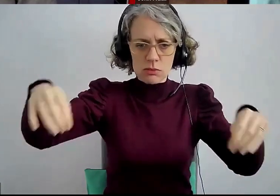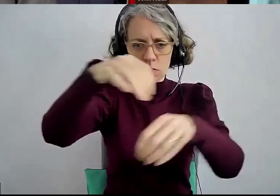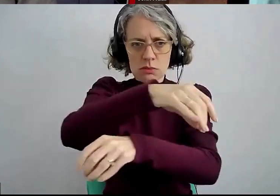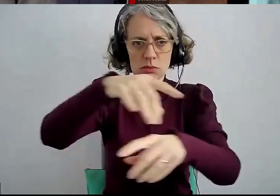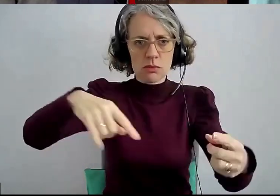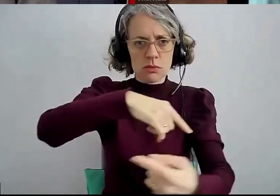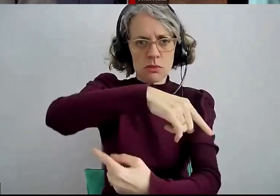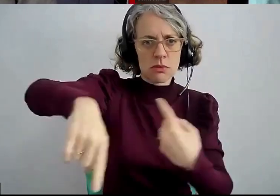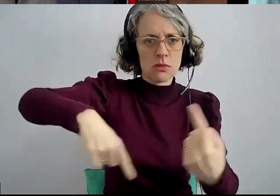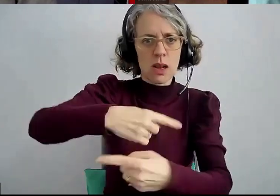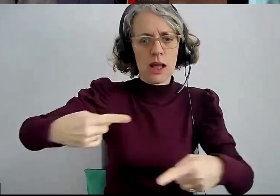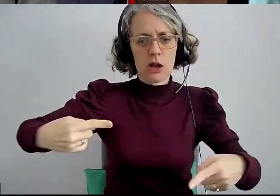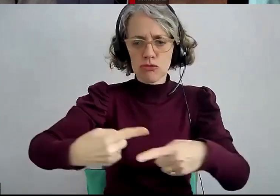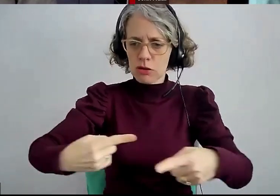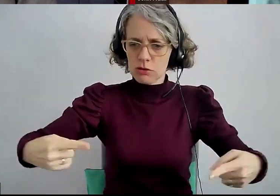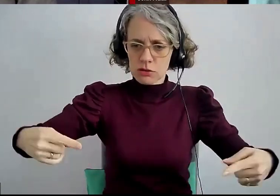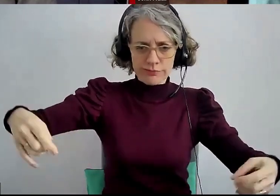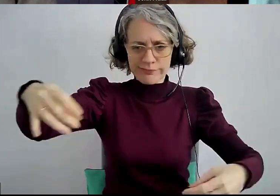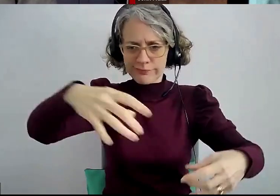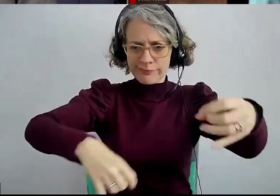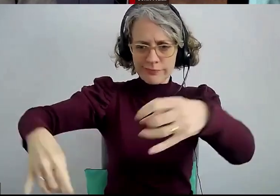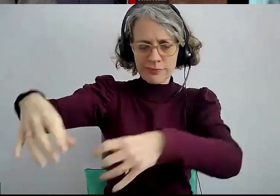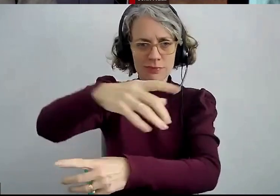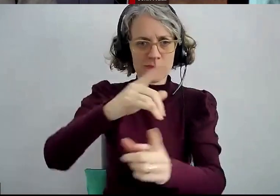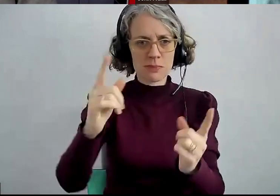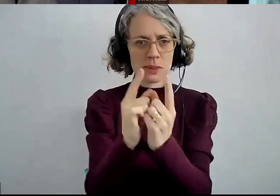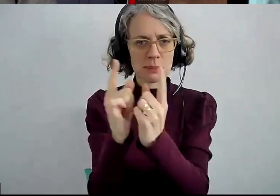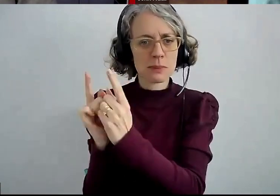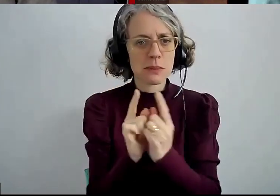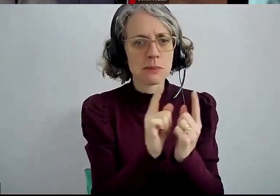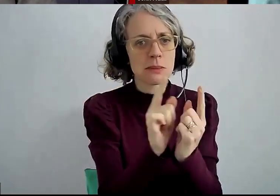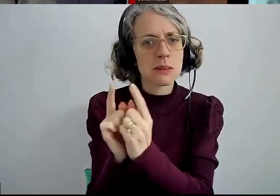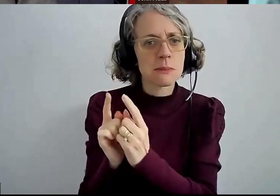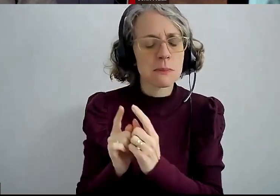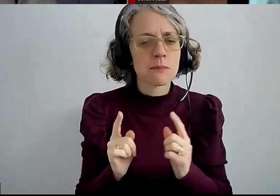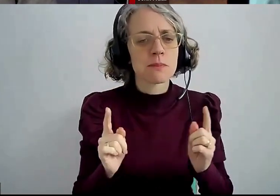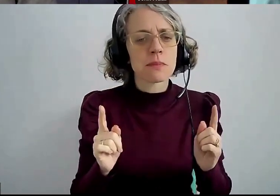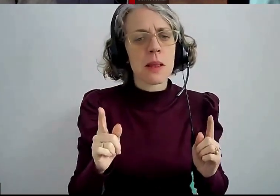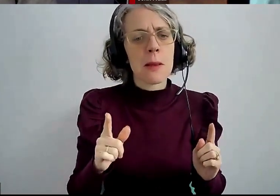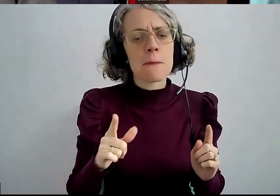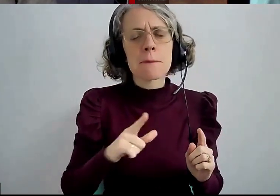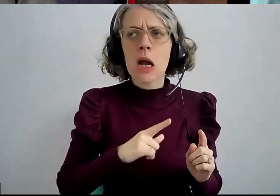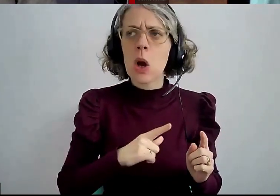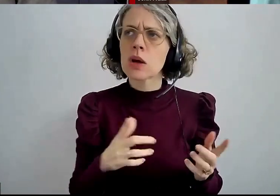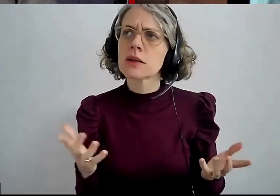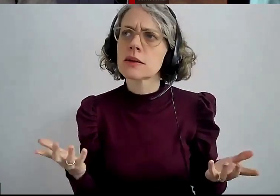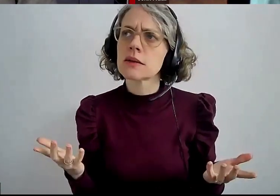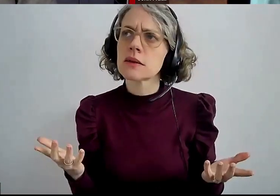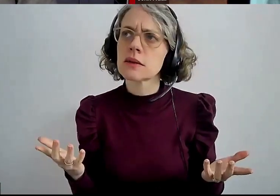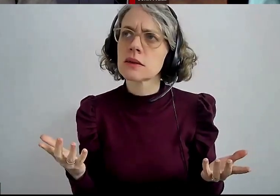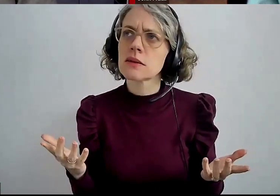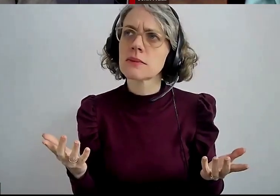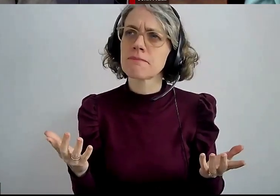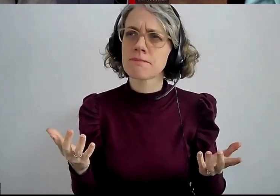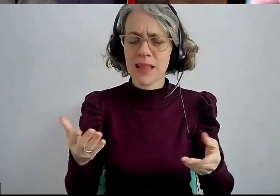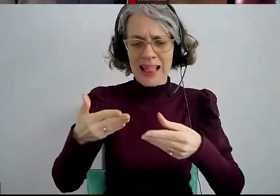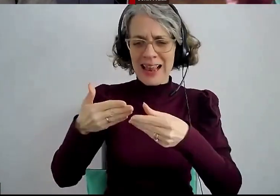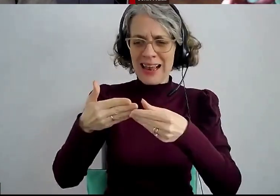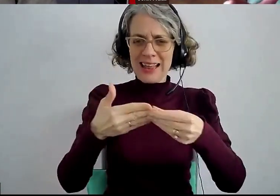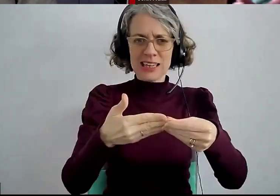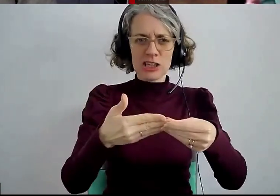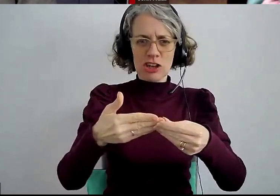fields. So, because if leadership is generic, it